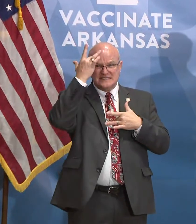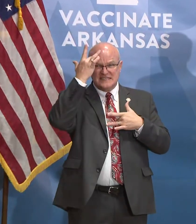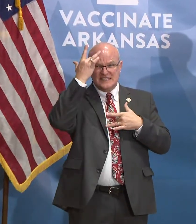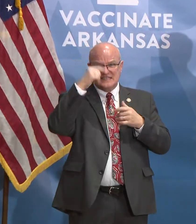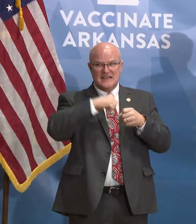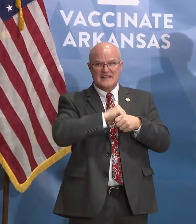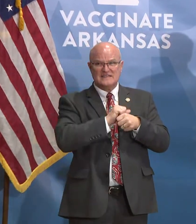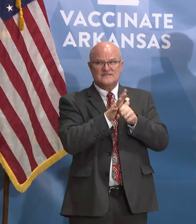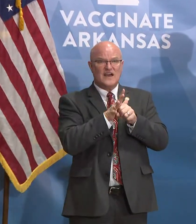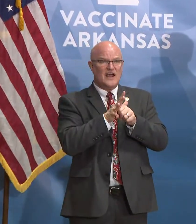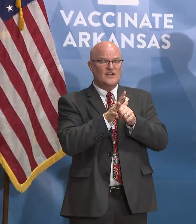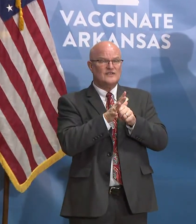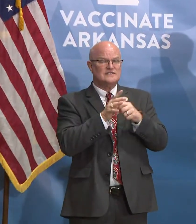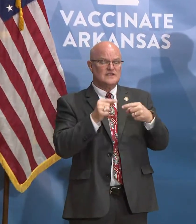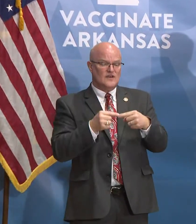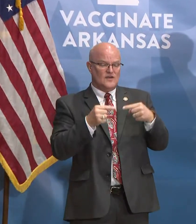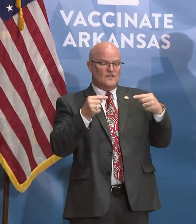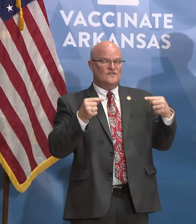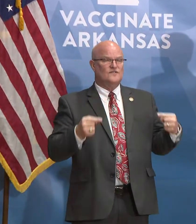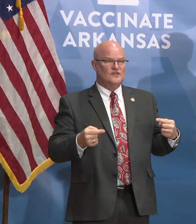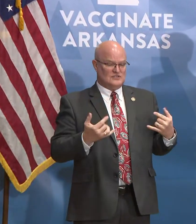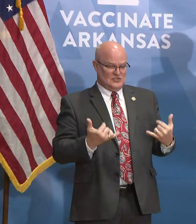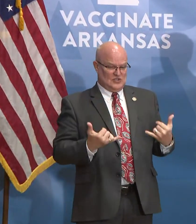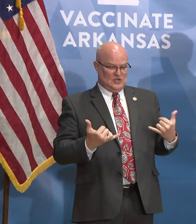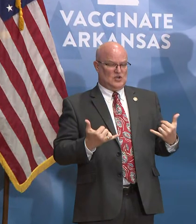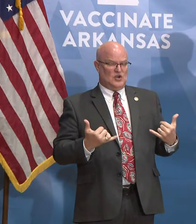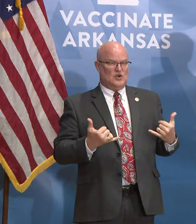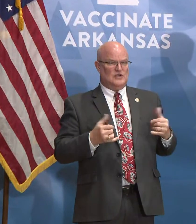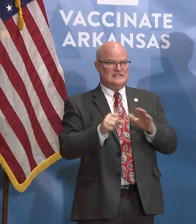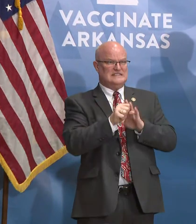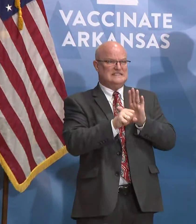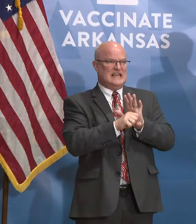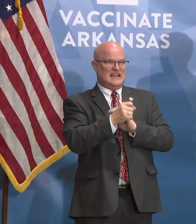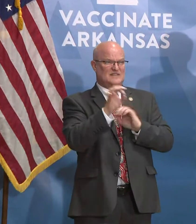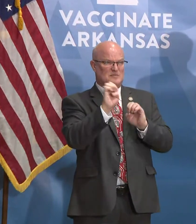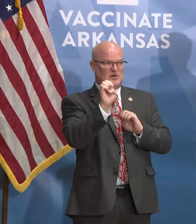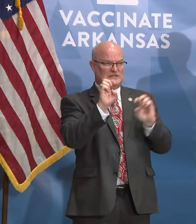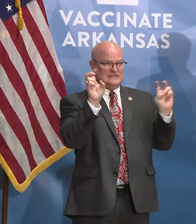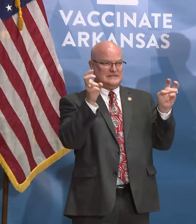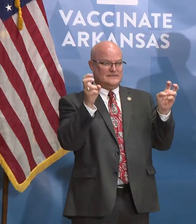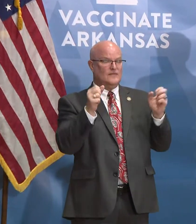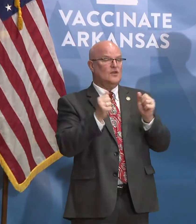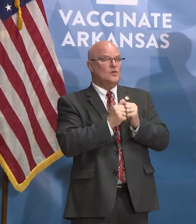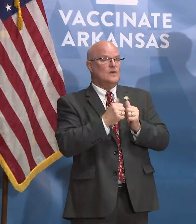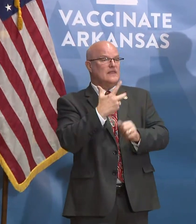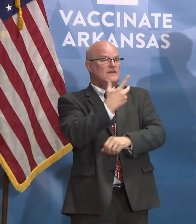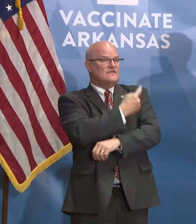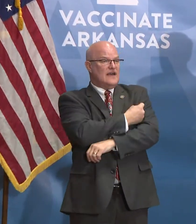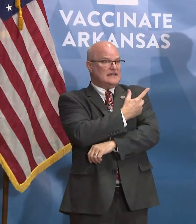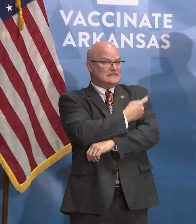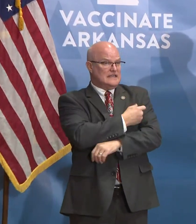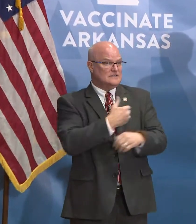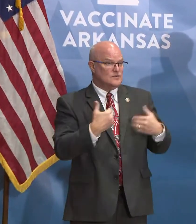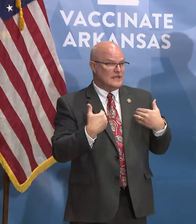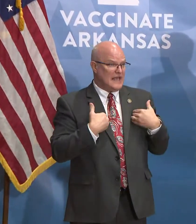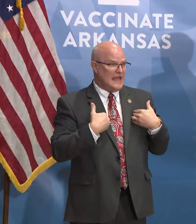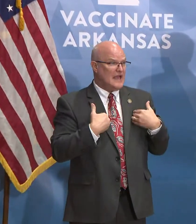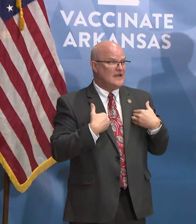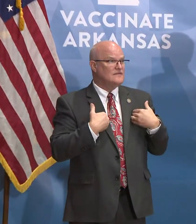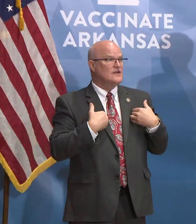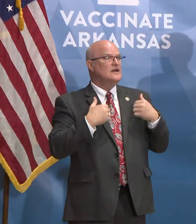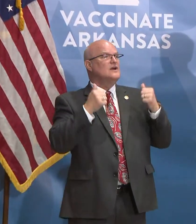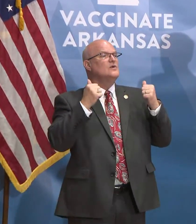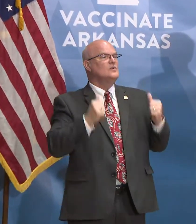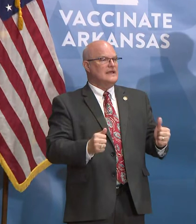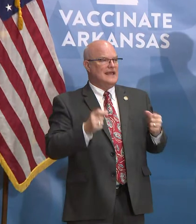this virus, versus the current state of emergency. And hopefully with the vaccinations that we have, that we'll be